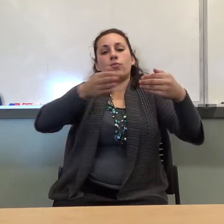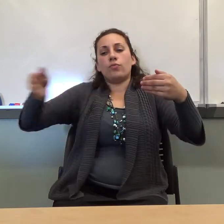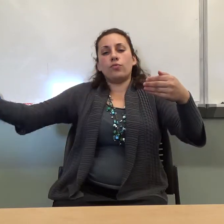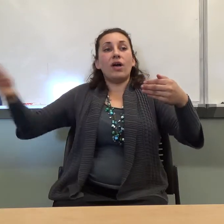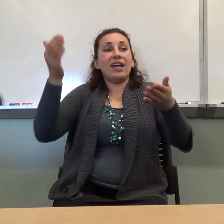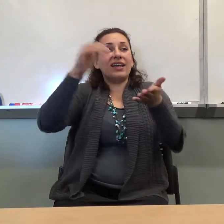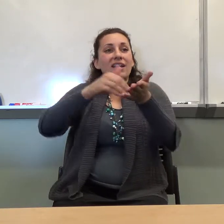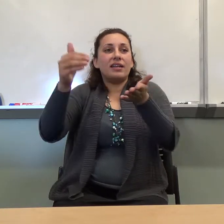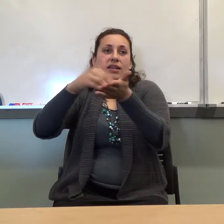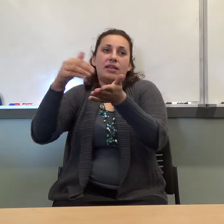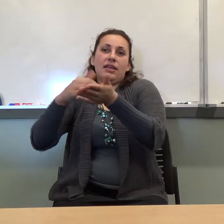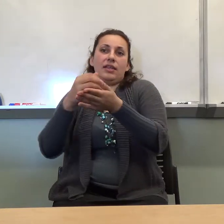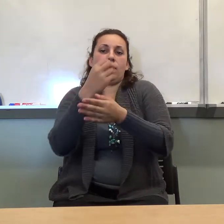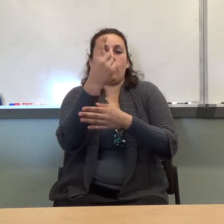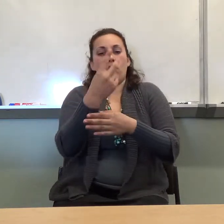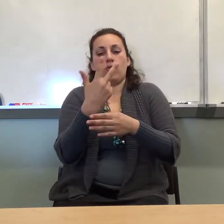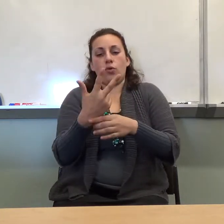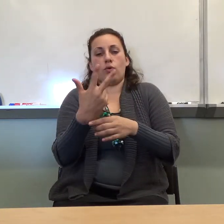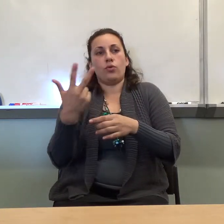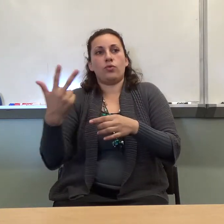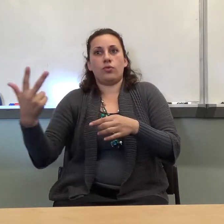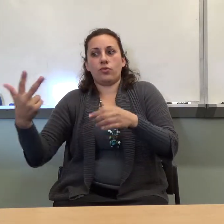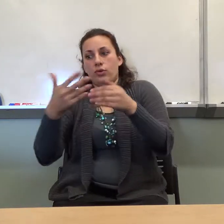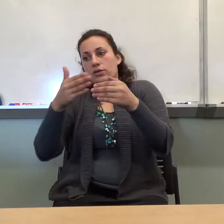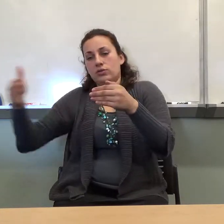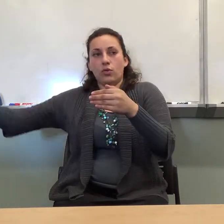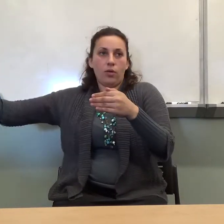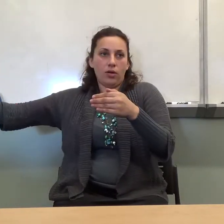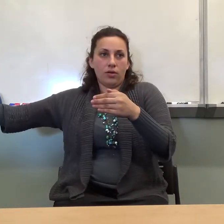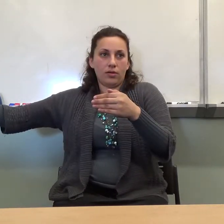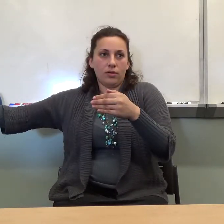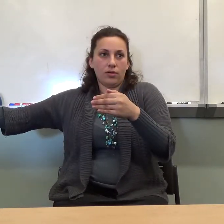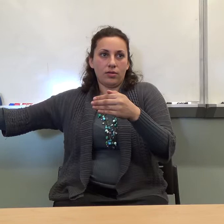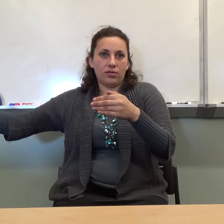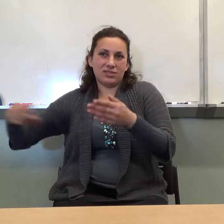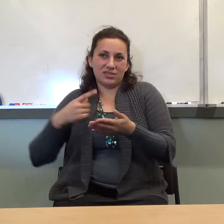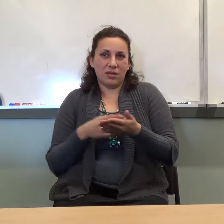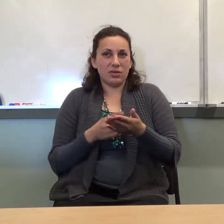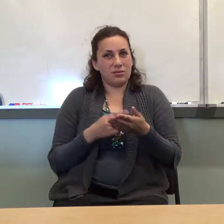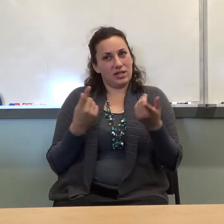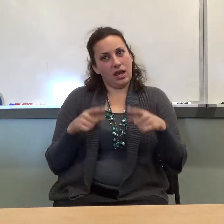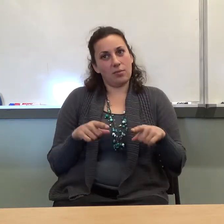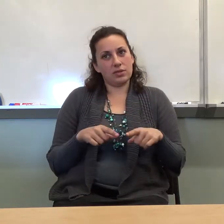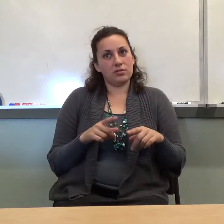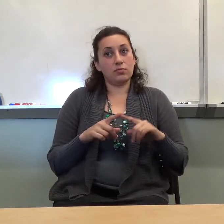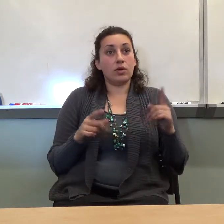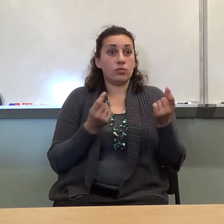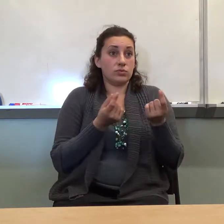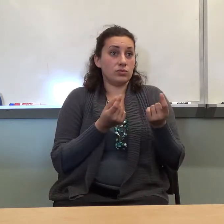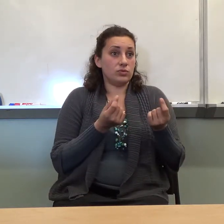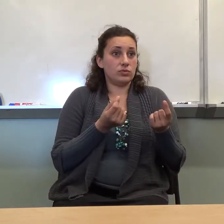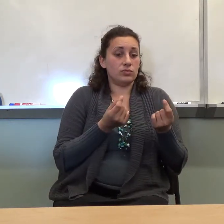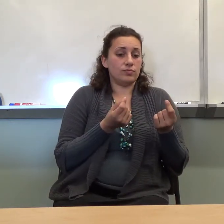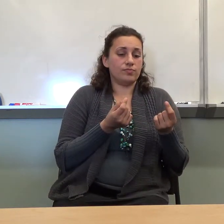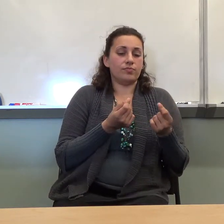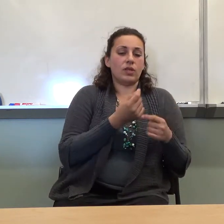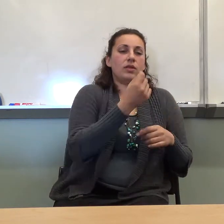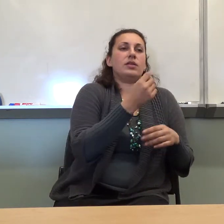This one, I mean, all you do is, in this case, the only thing you can do with this is divide the 3 into the 1. And it's a